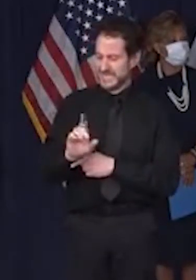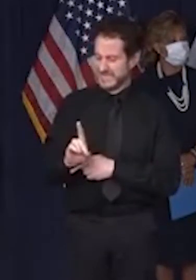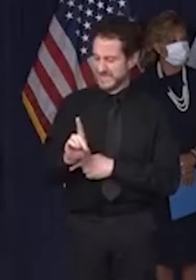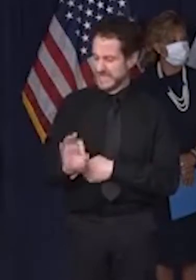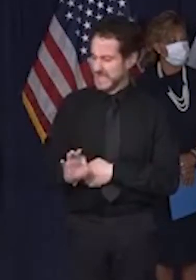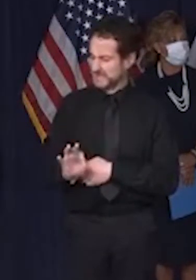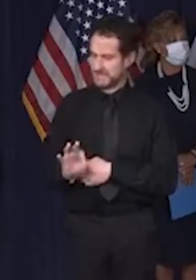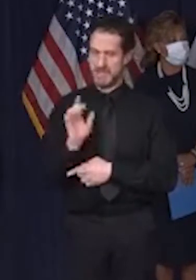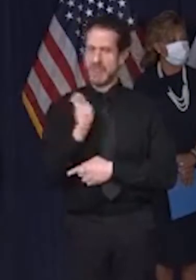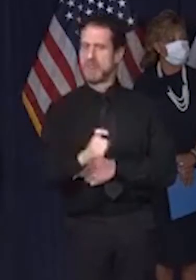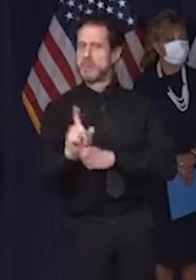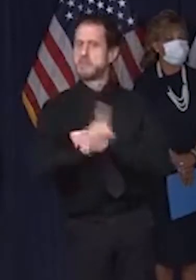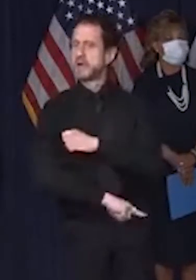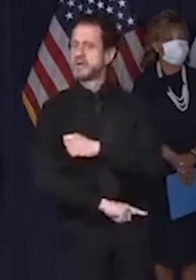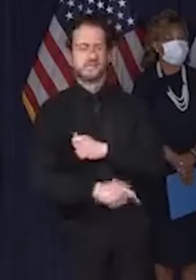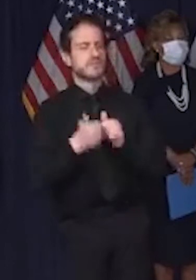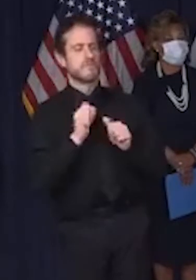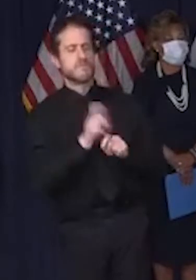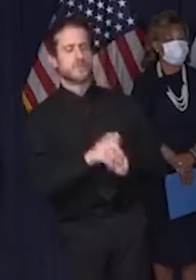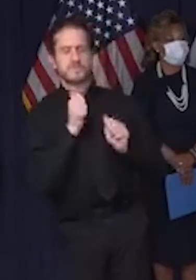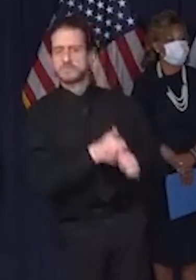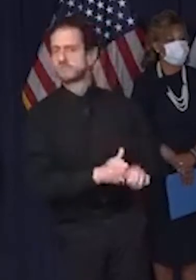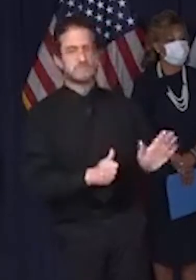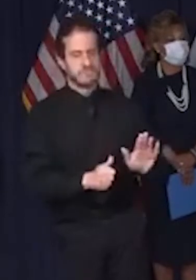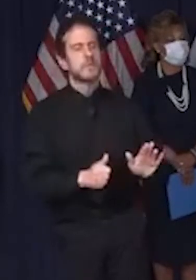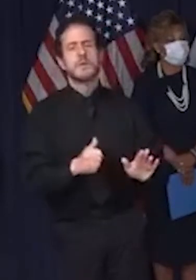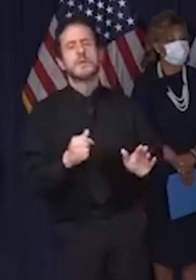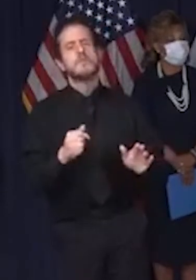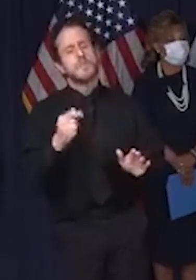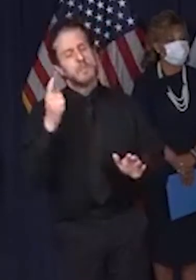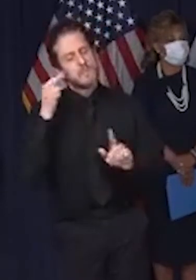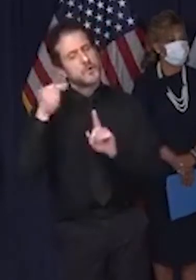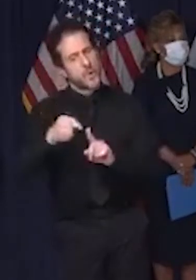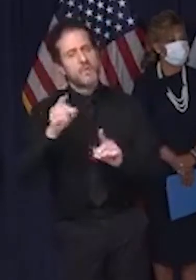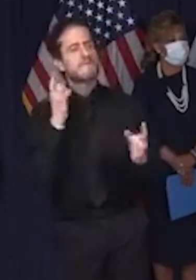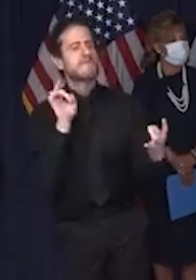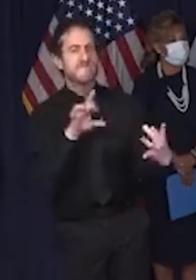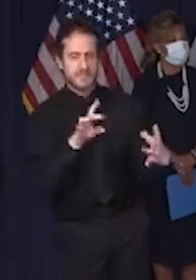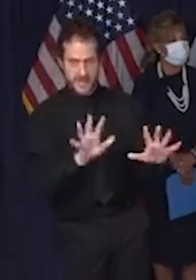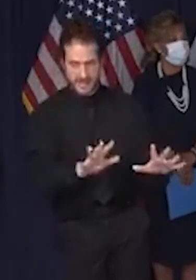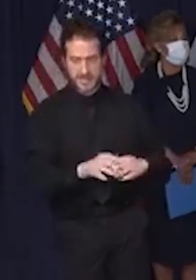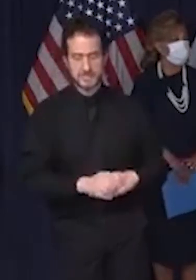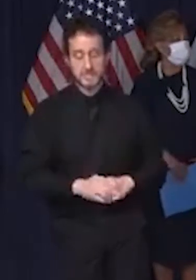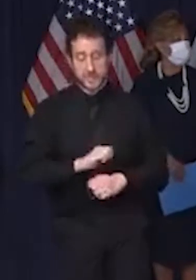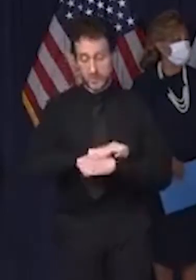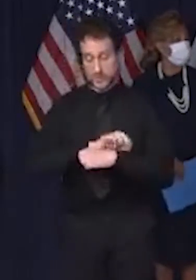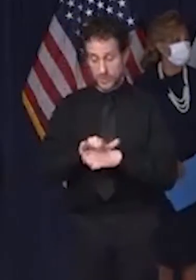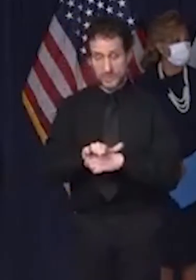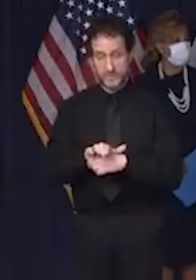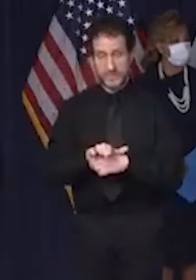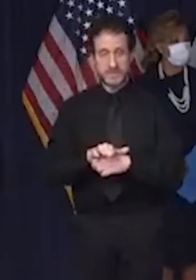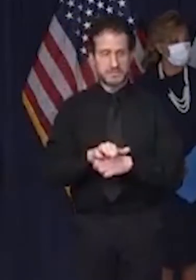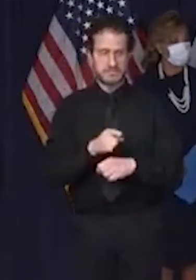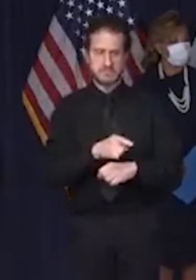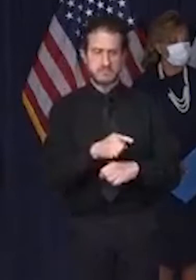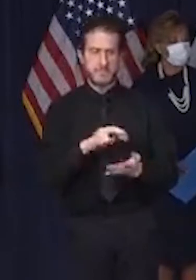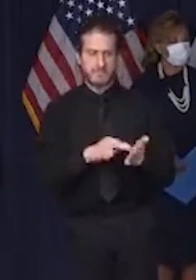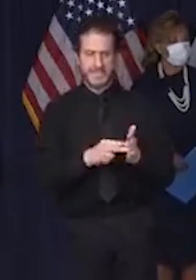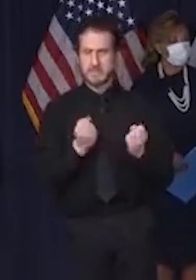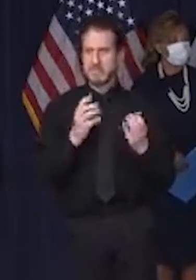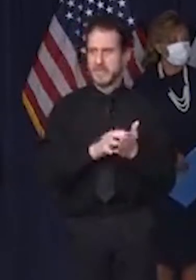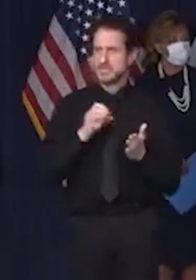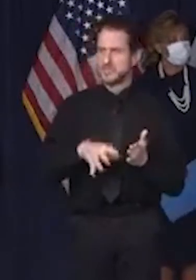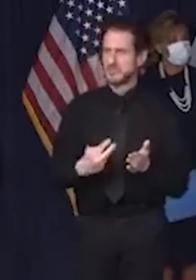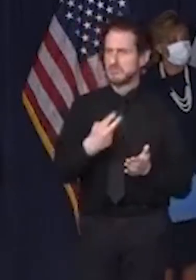used as a tool for compliance. COVID-19 is forcing far too many of our students to deal firsthand with